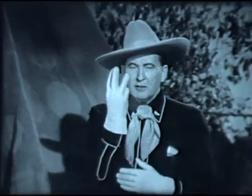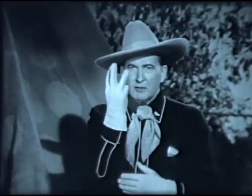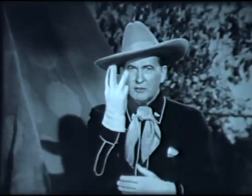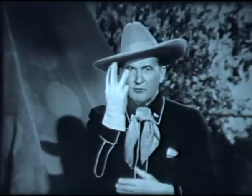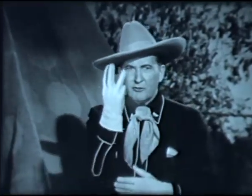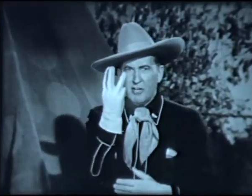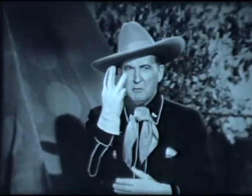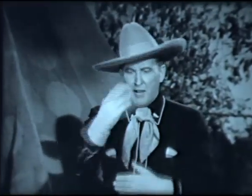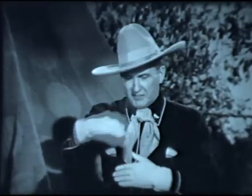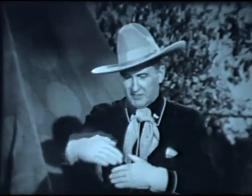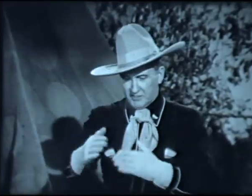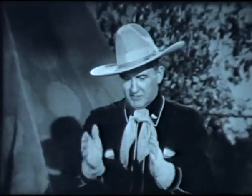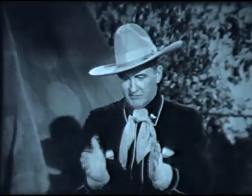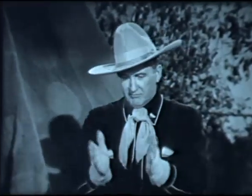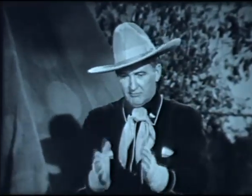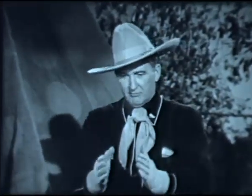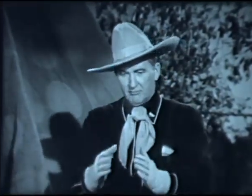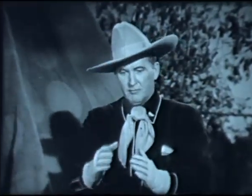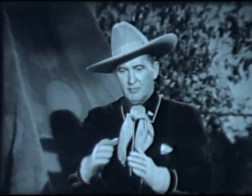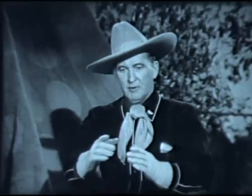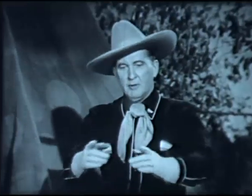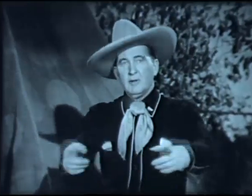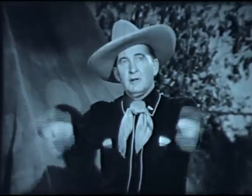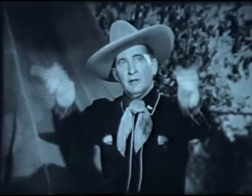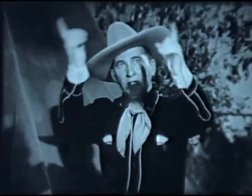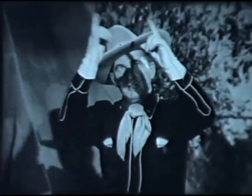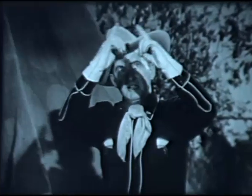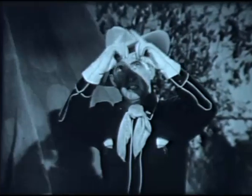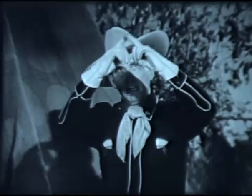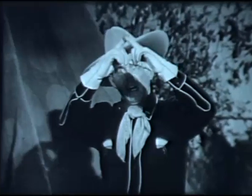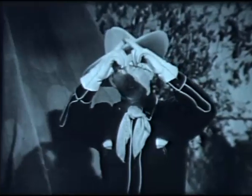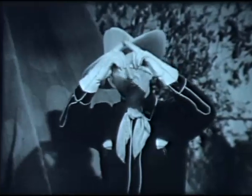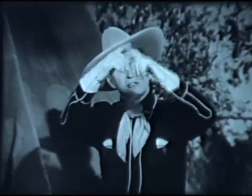In three boxes. And in his lodge,